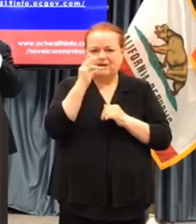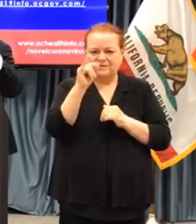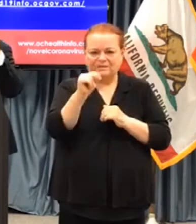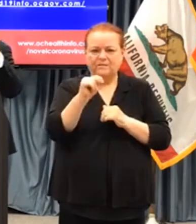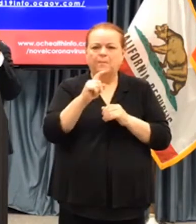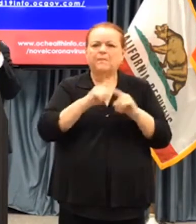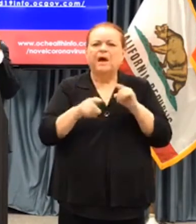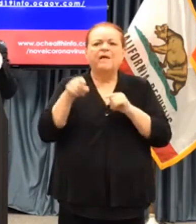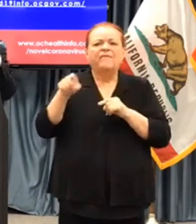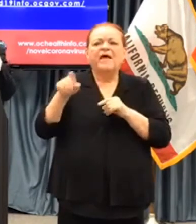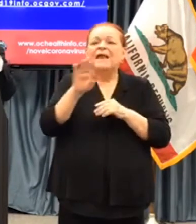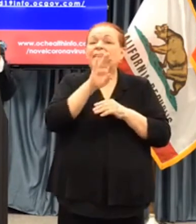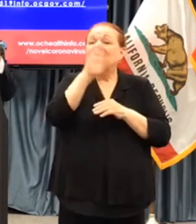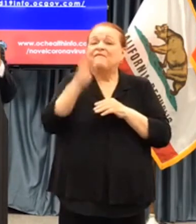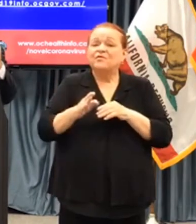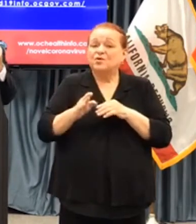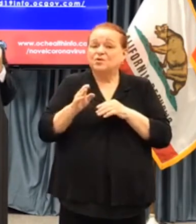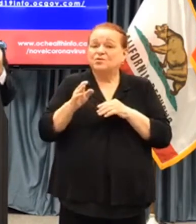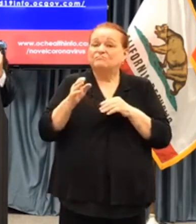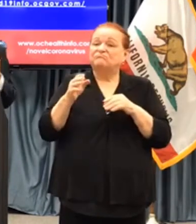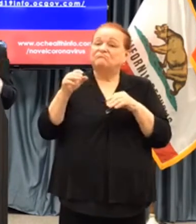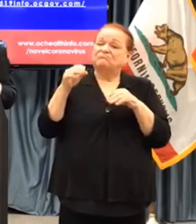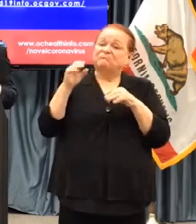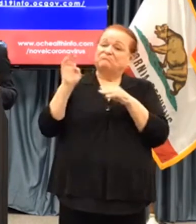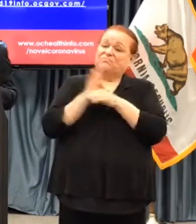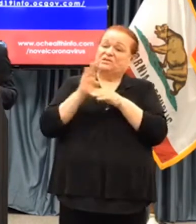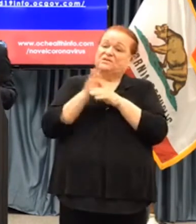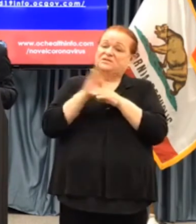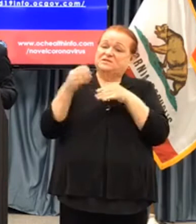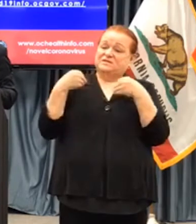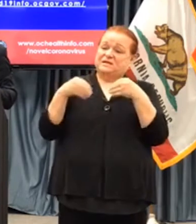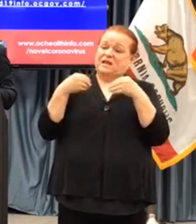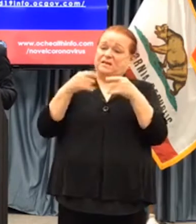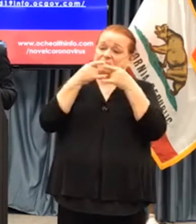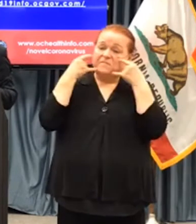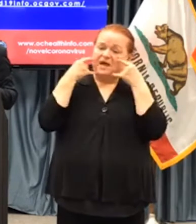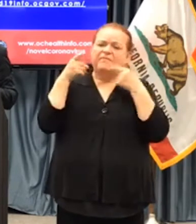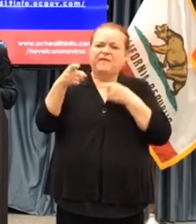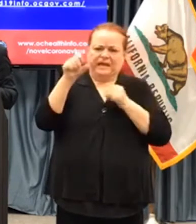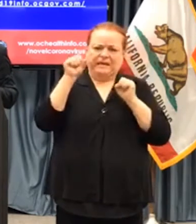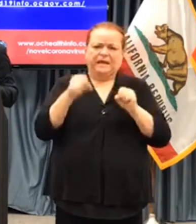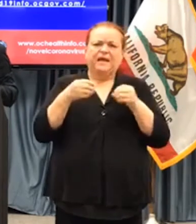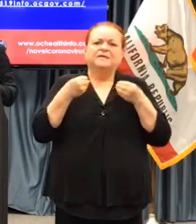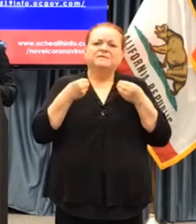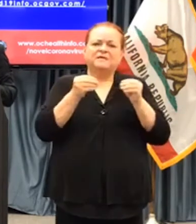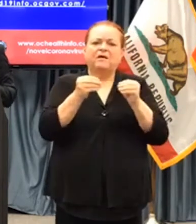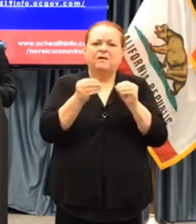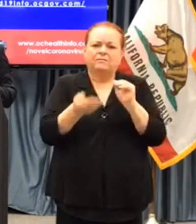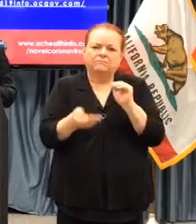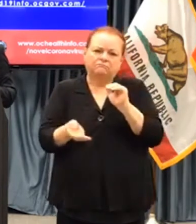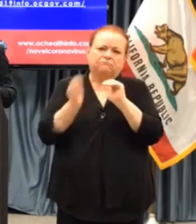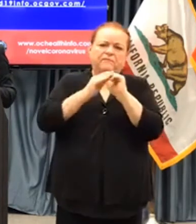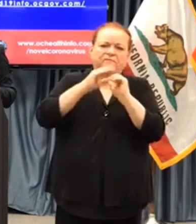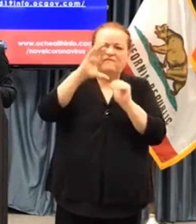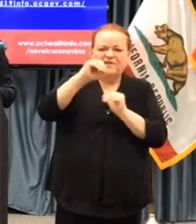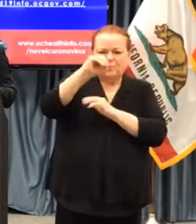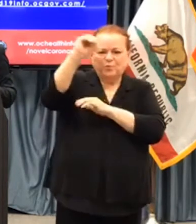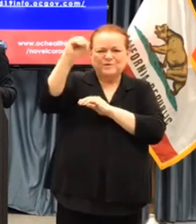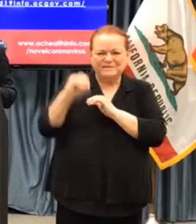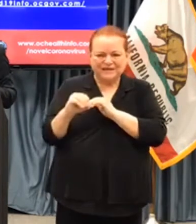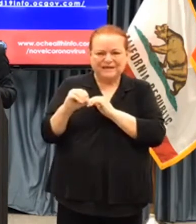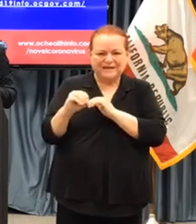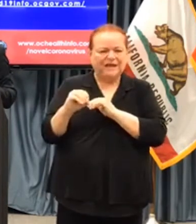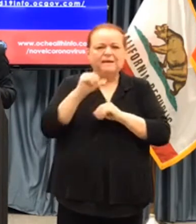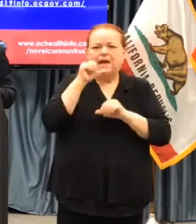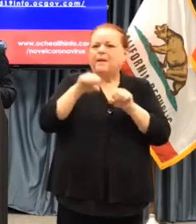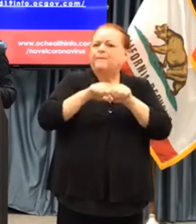never been in that business before, they can charge a 50% premium and not be in violation of the